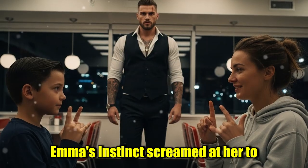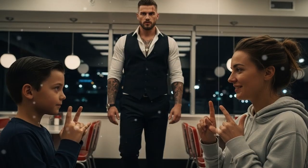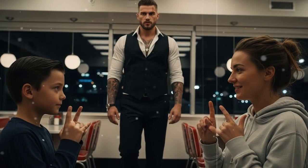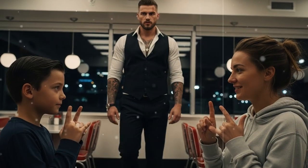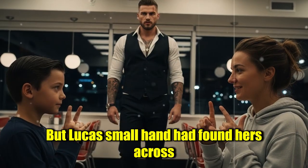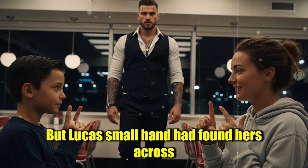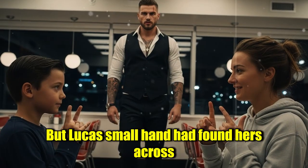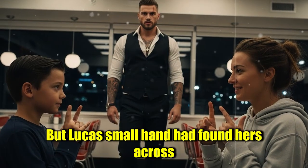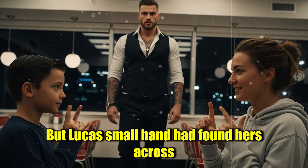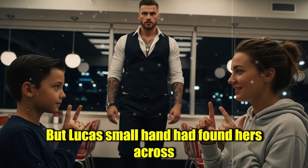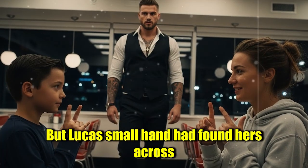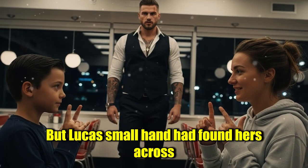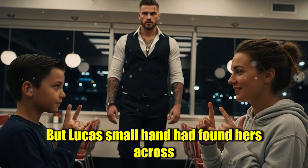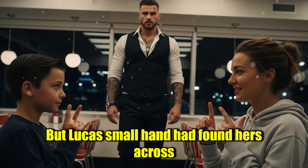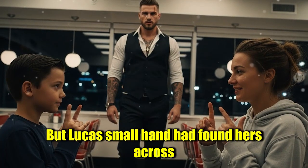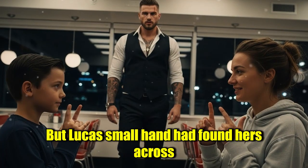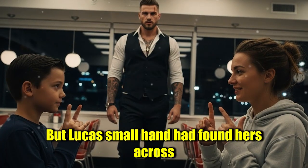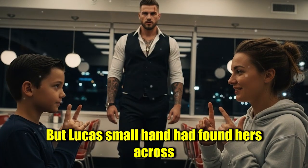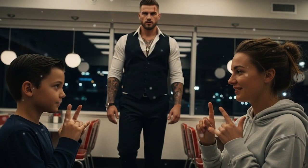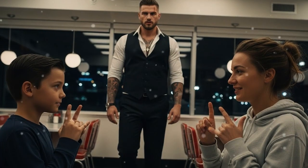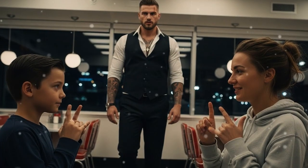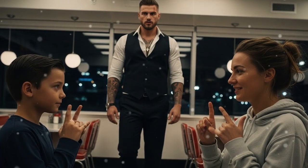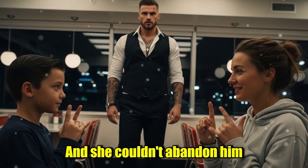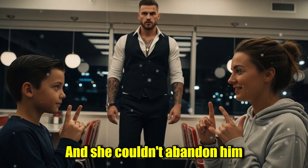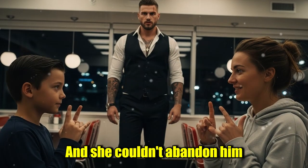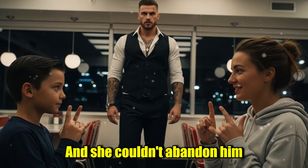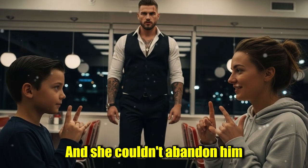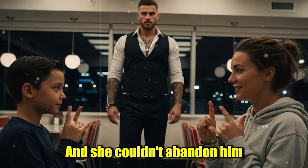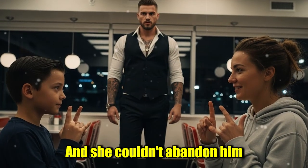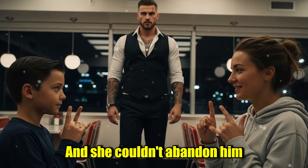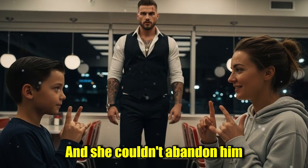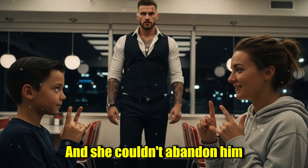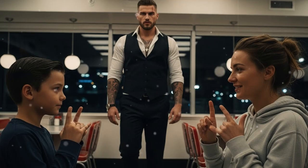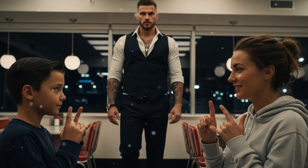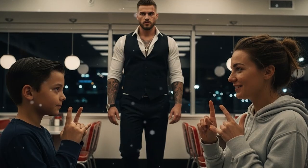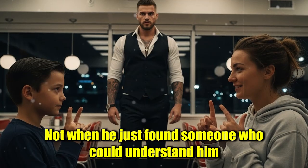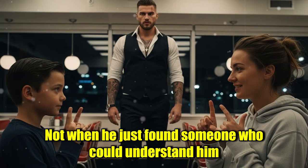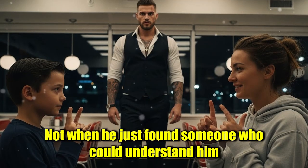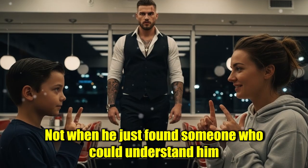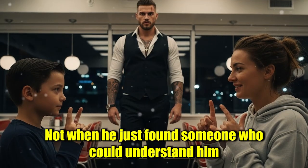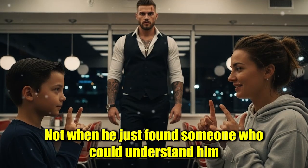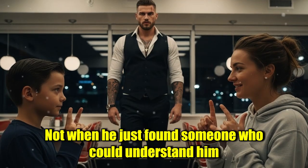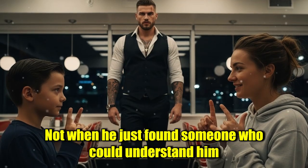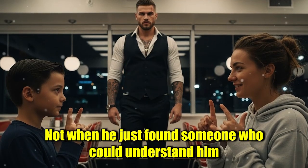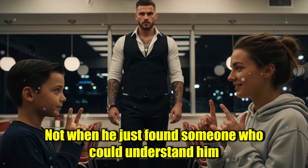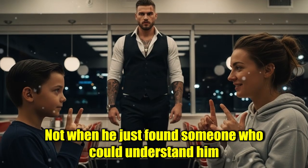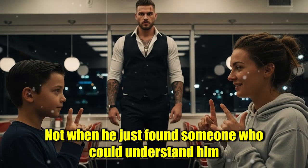run, but Luca's small hand had found hers across the table, and she couldn't abandon him. Not when he'd just found someone who could